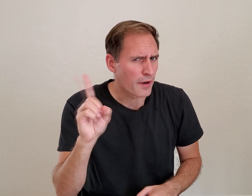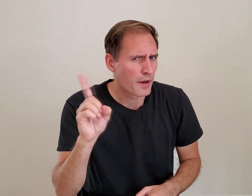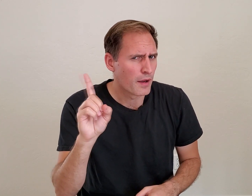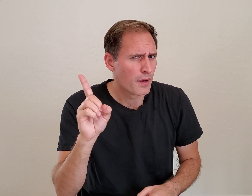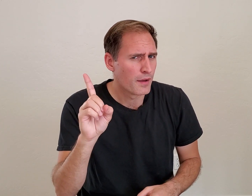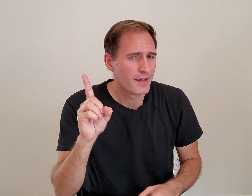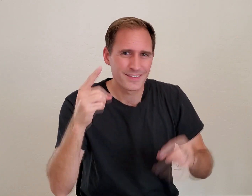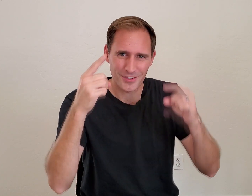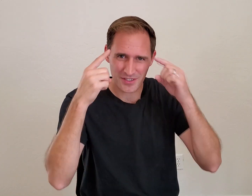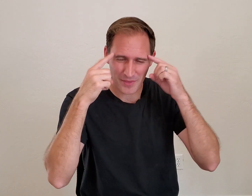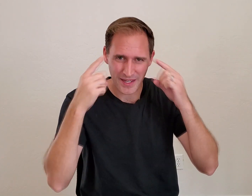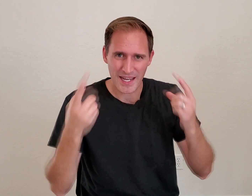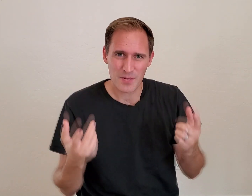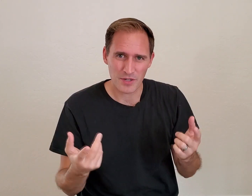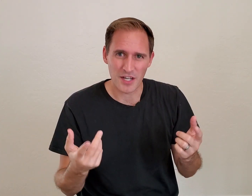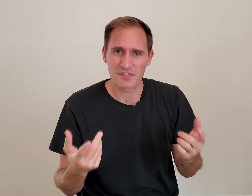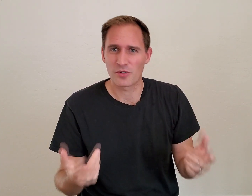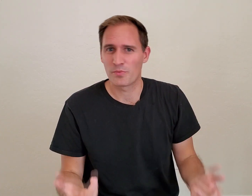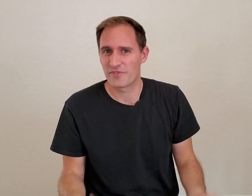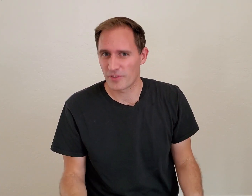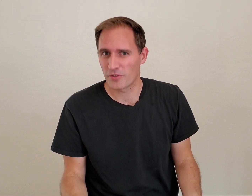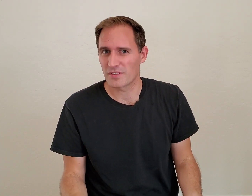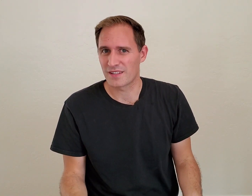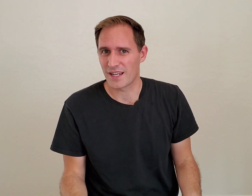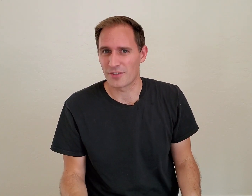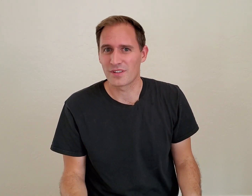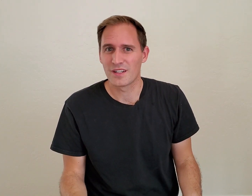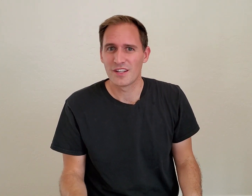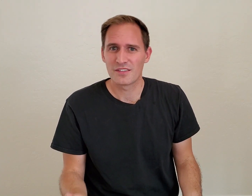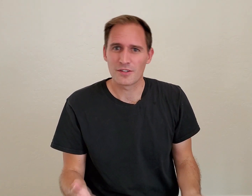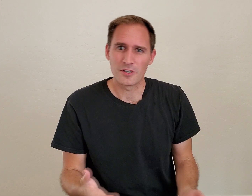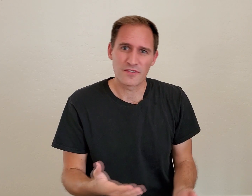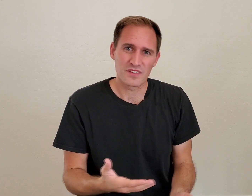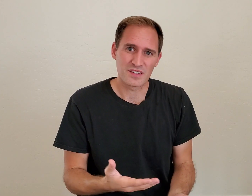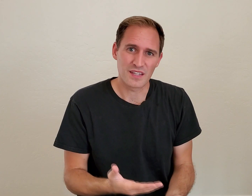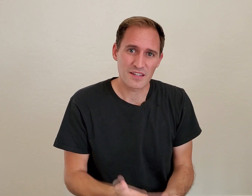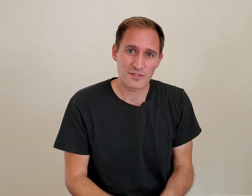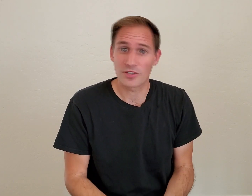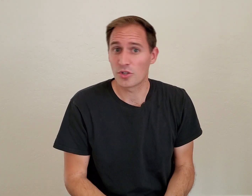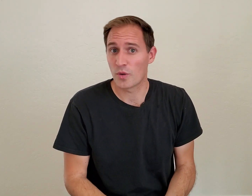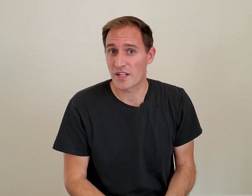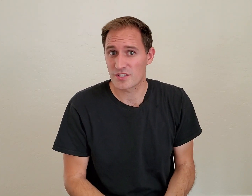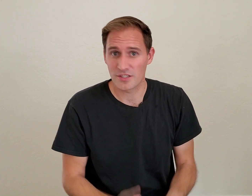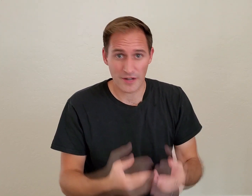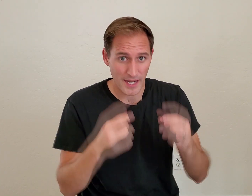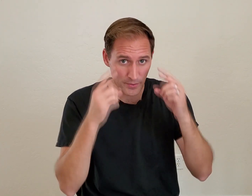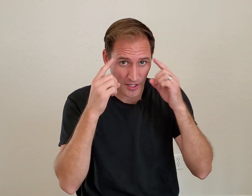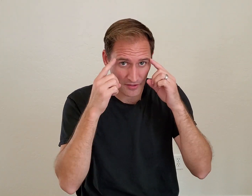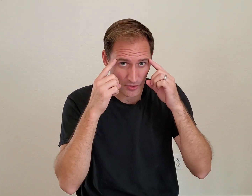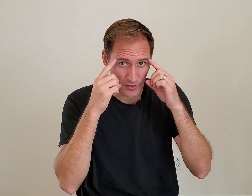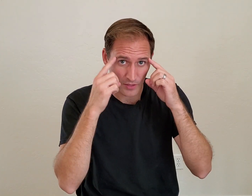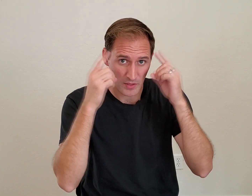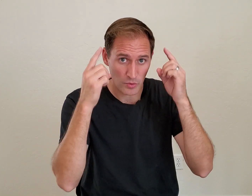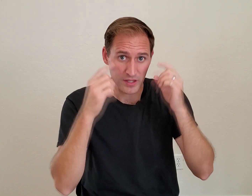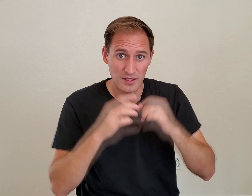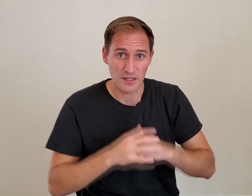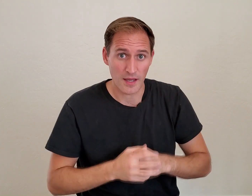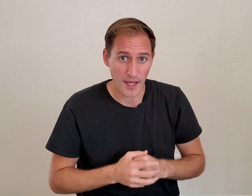where? Notice my eyebrows are furrowed down. So if it's a yes or no question, your eyebrows are going to be pointing